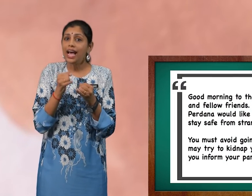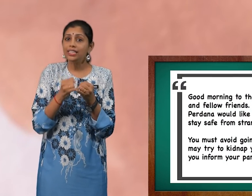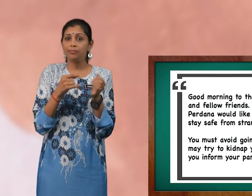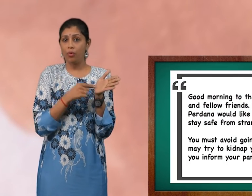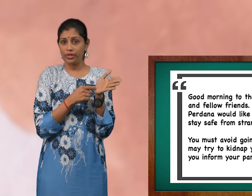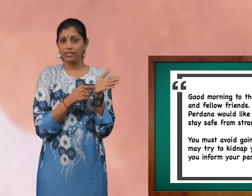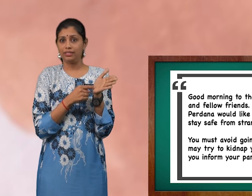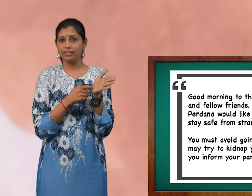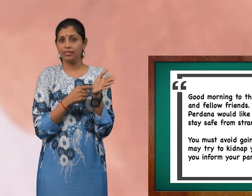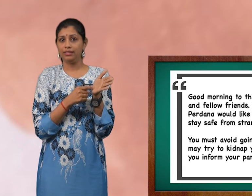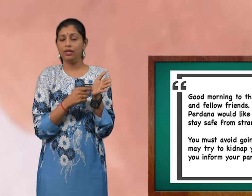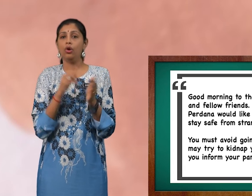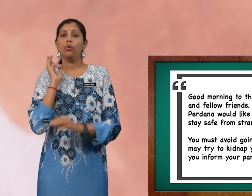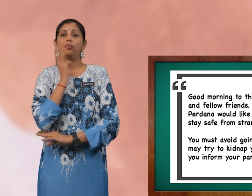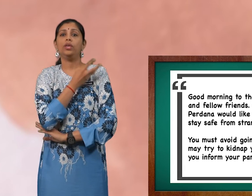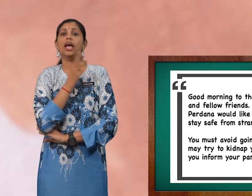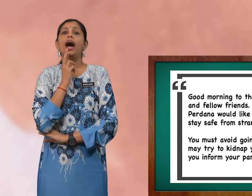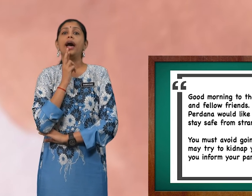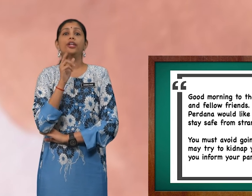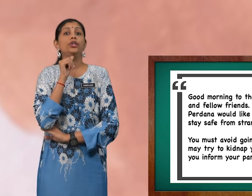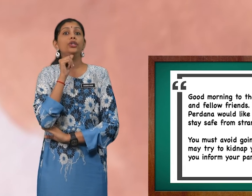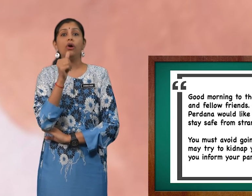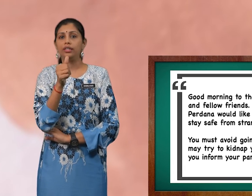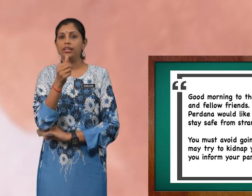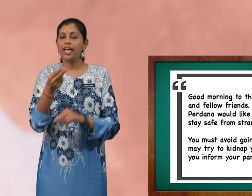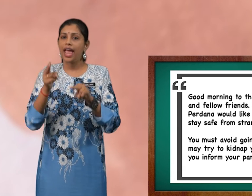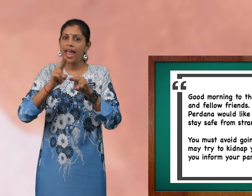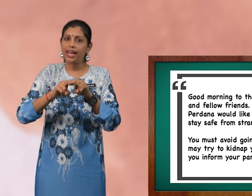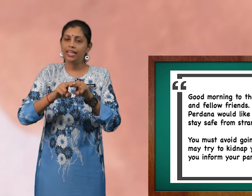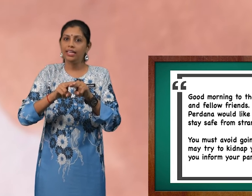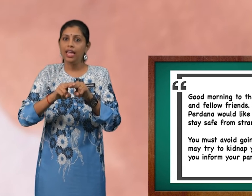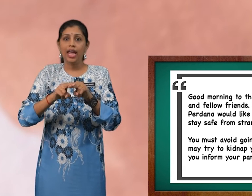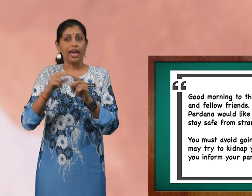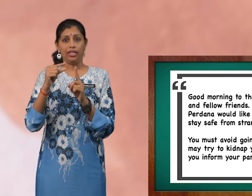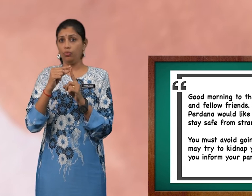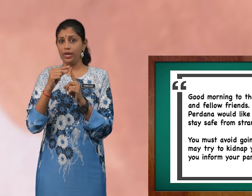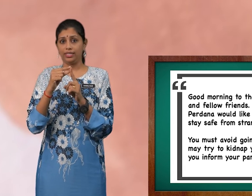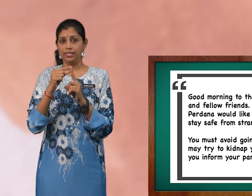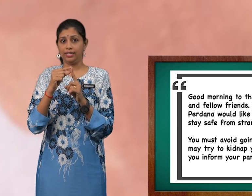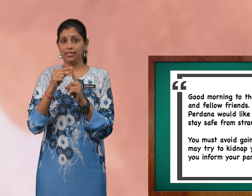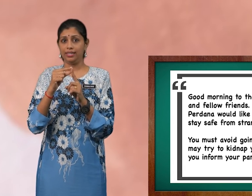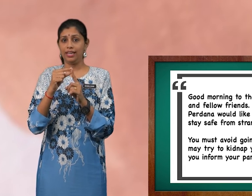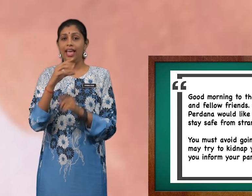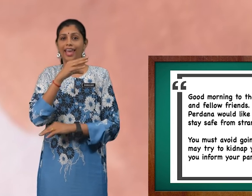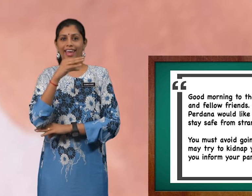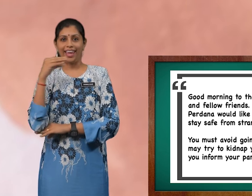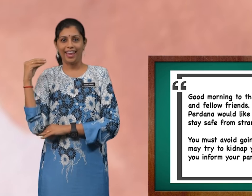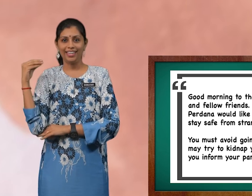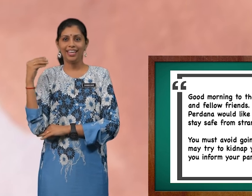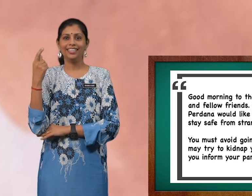last point. We are not adding any words. And